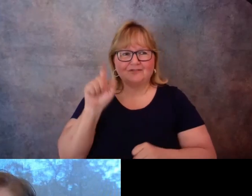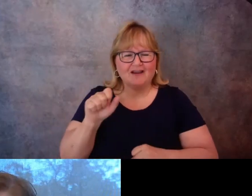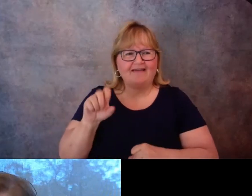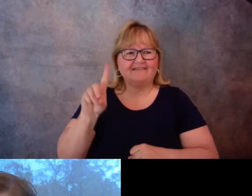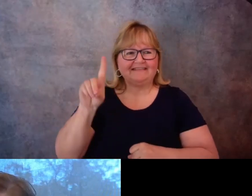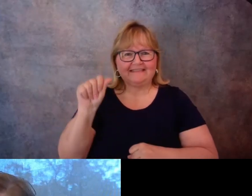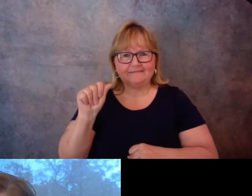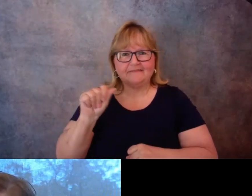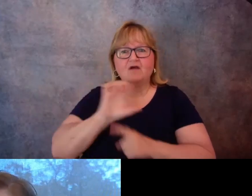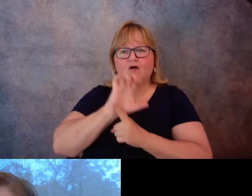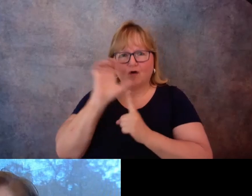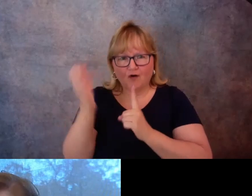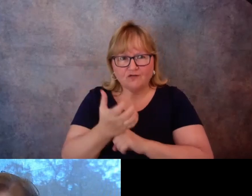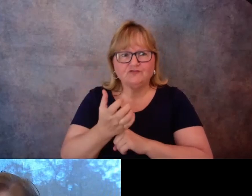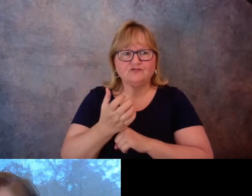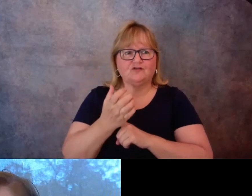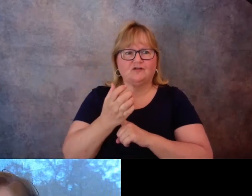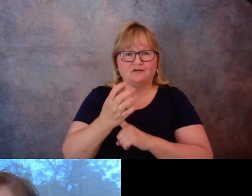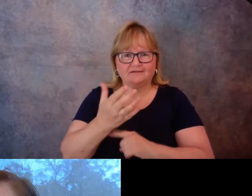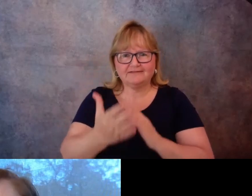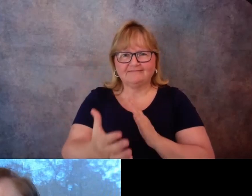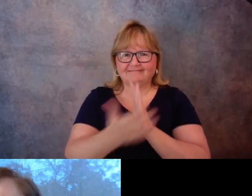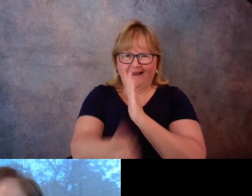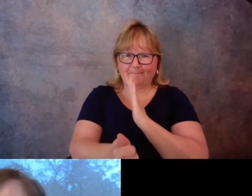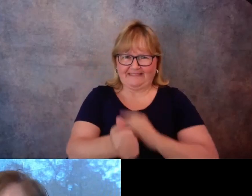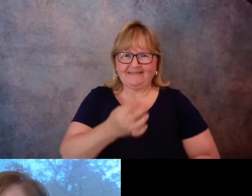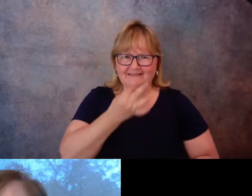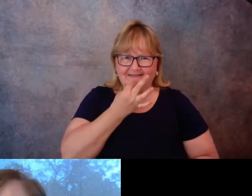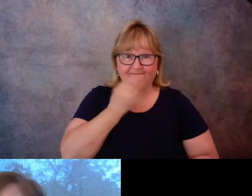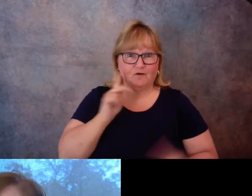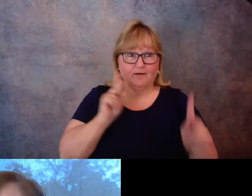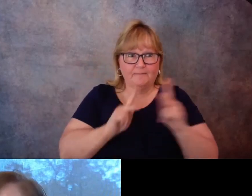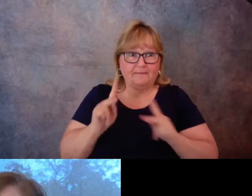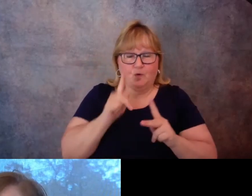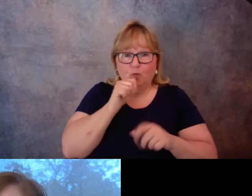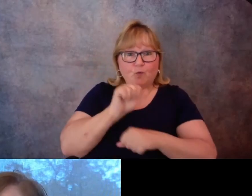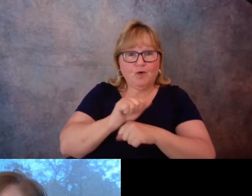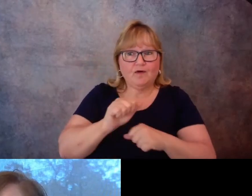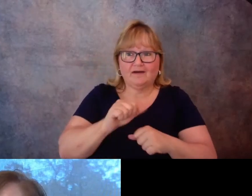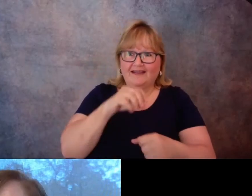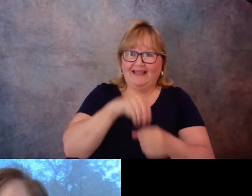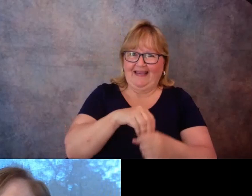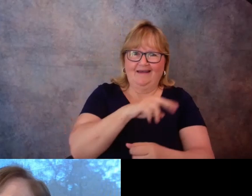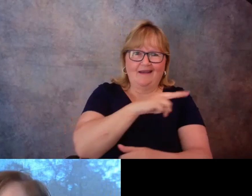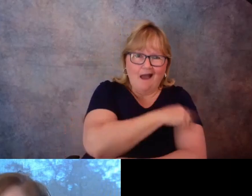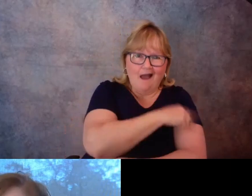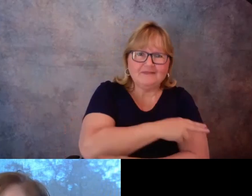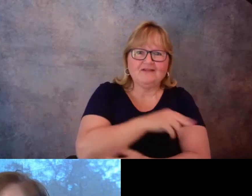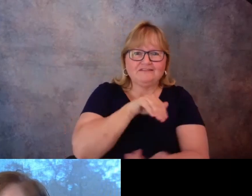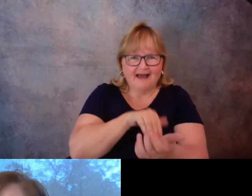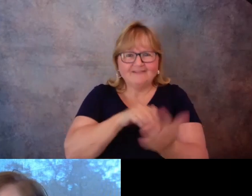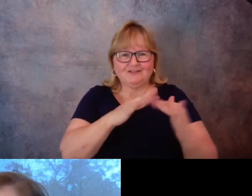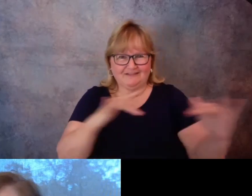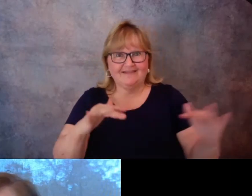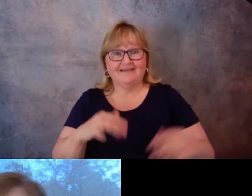cultural competency for people going into the health field, but it's also in the humanitarian field. And it's in the recovery